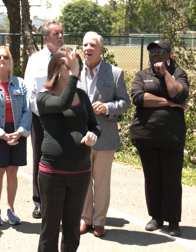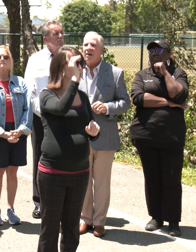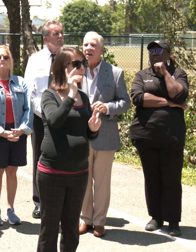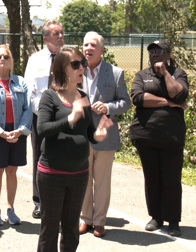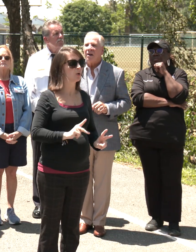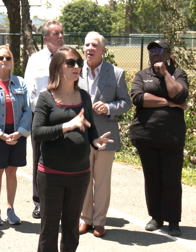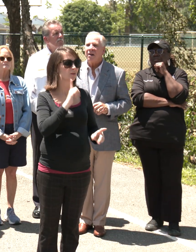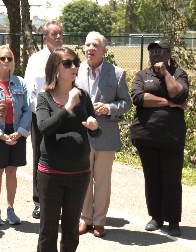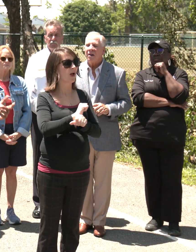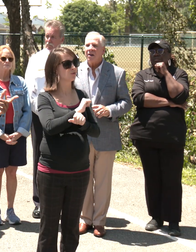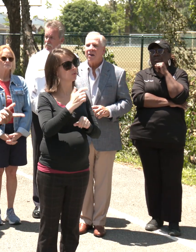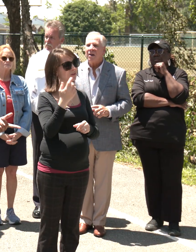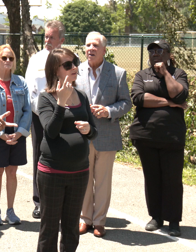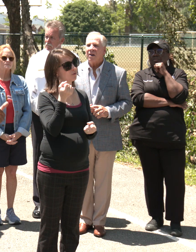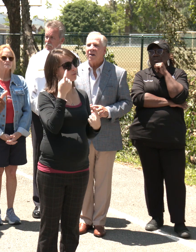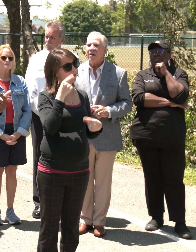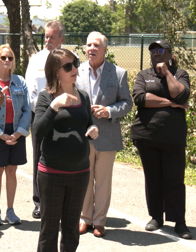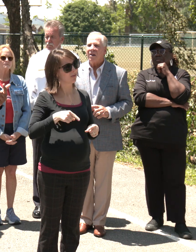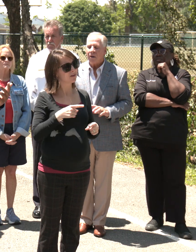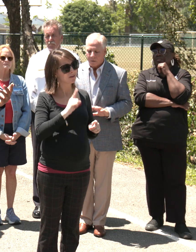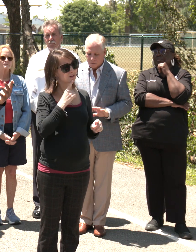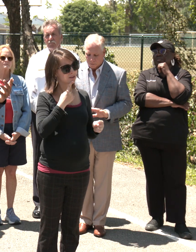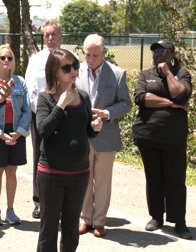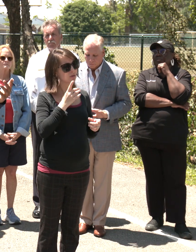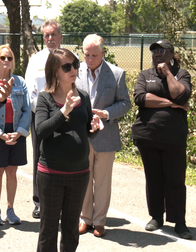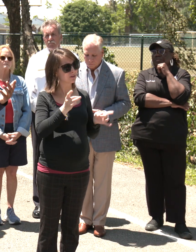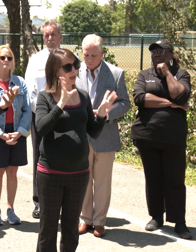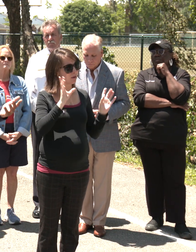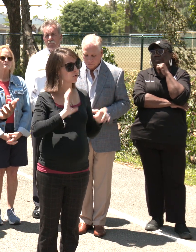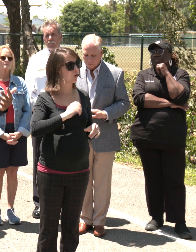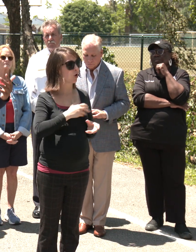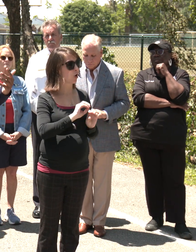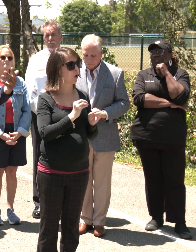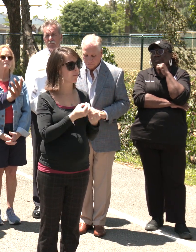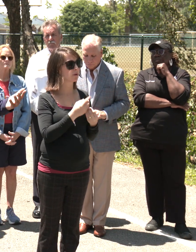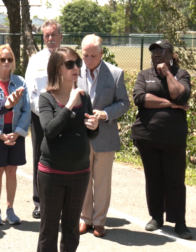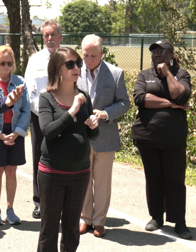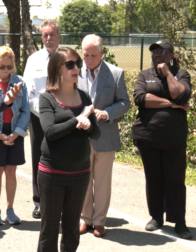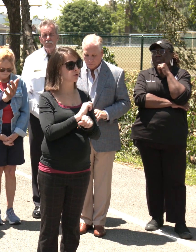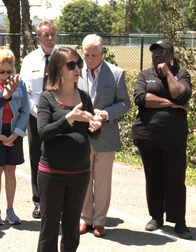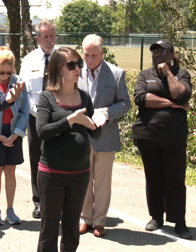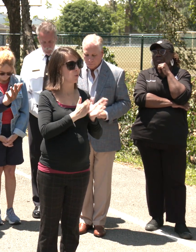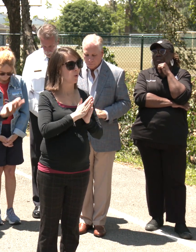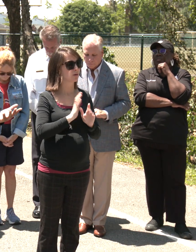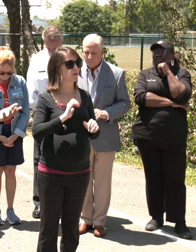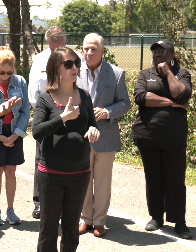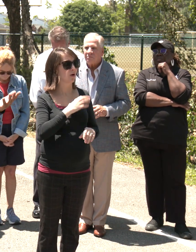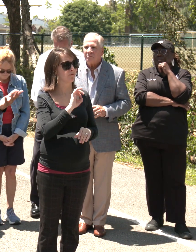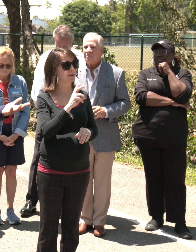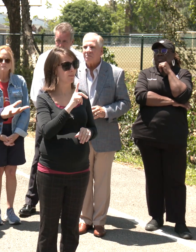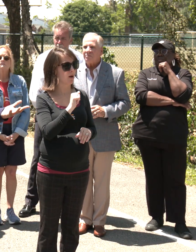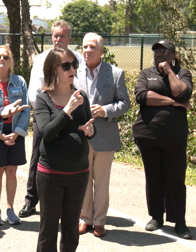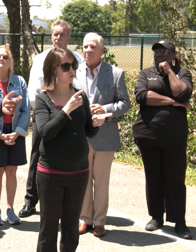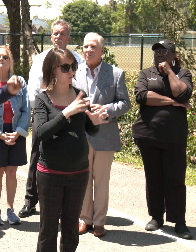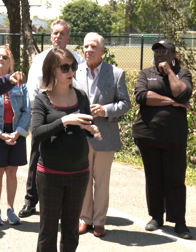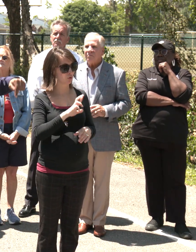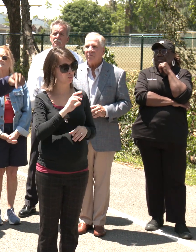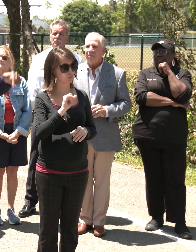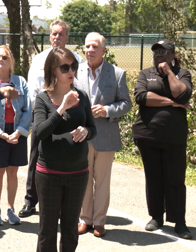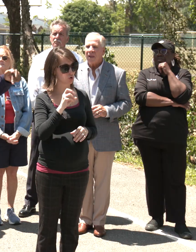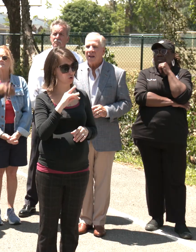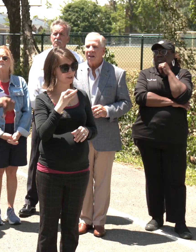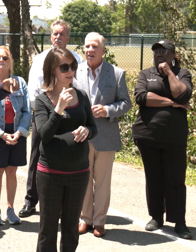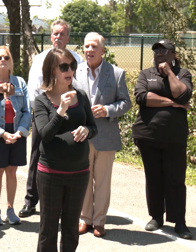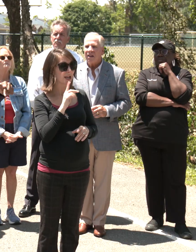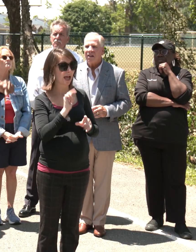major disaster. Our office has even requested that the acting FEMA director, Richardson,